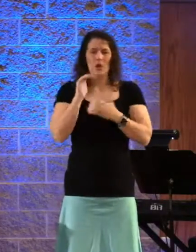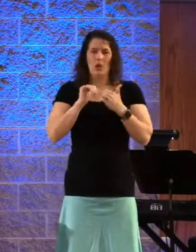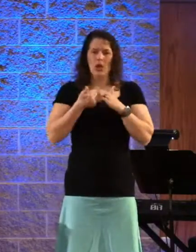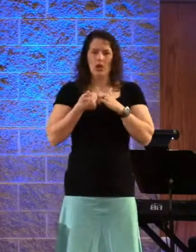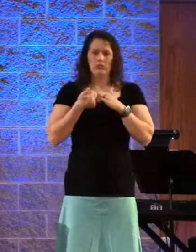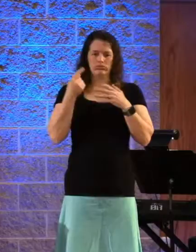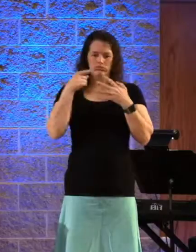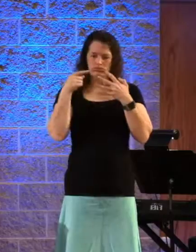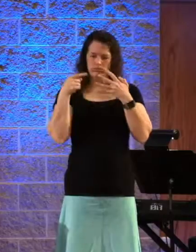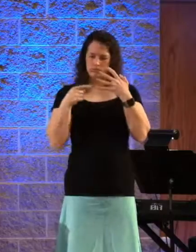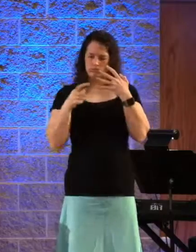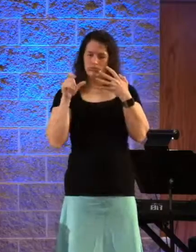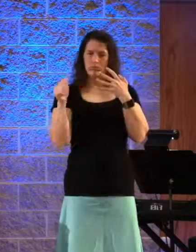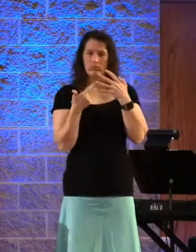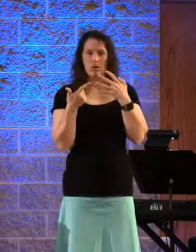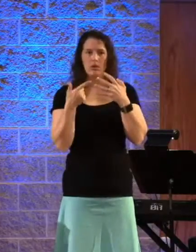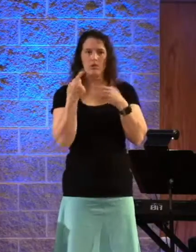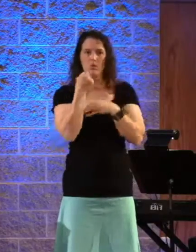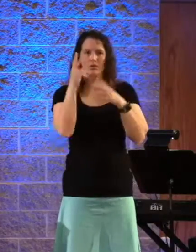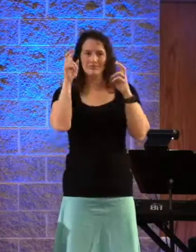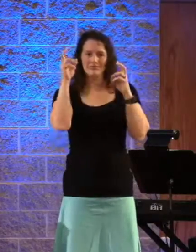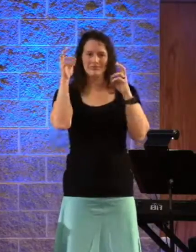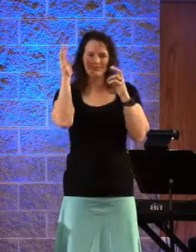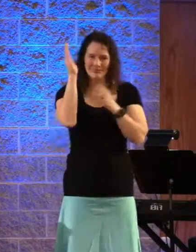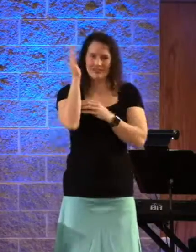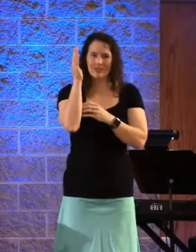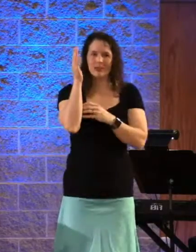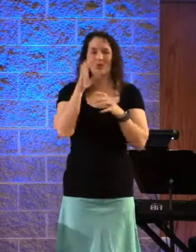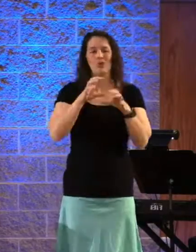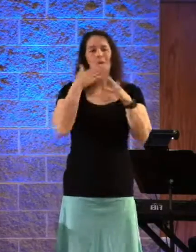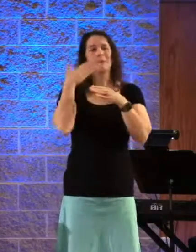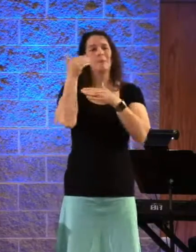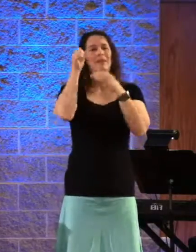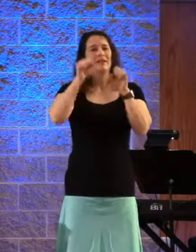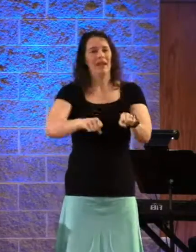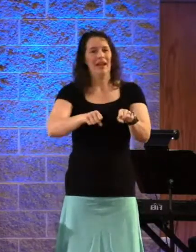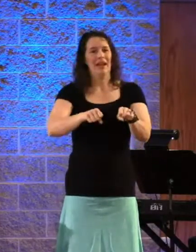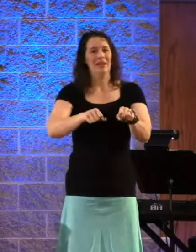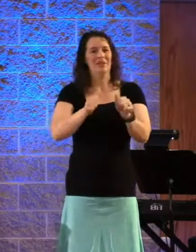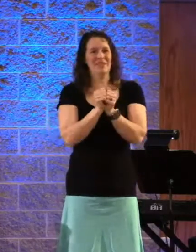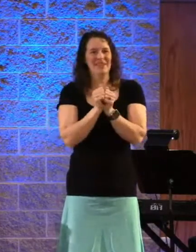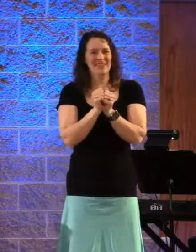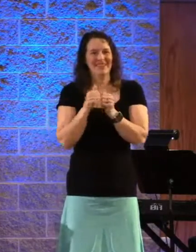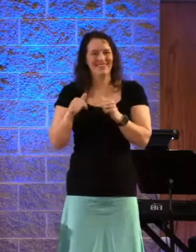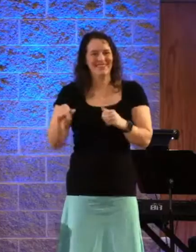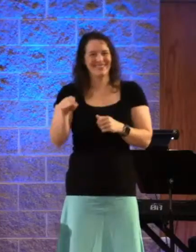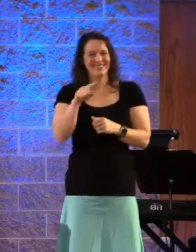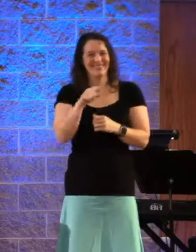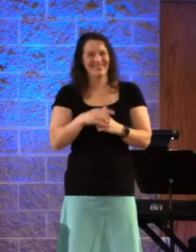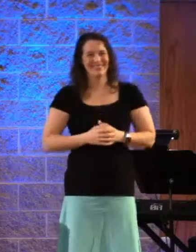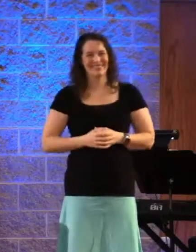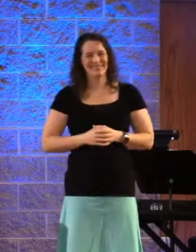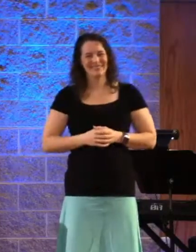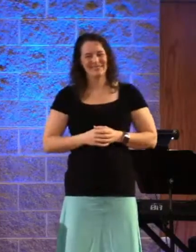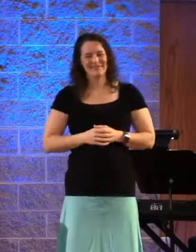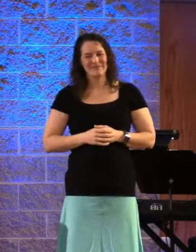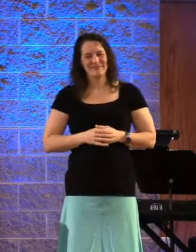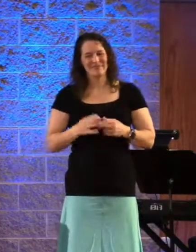sermon, but I'm going to do the very best that I can with you. Again, using our metaphor of home